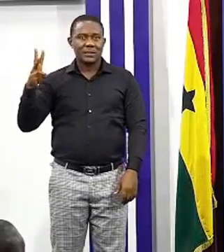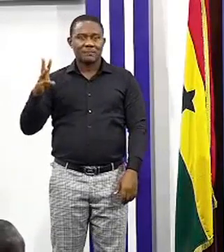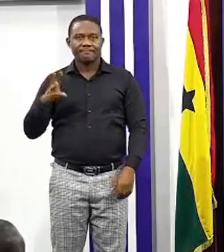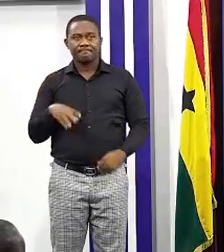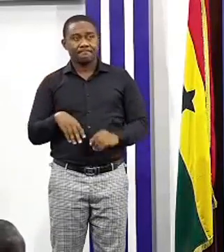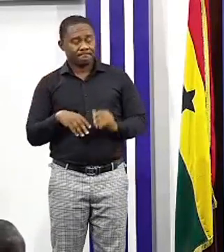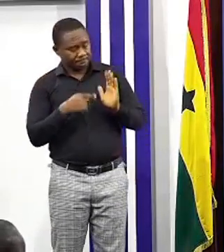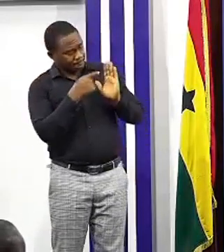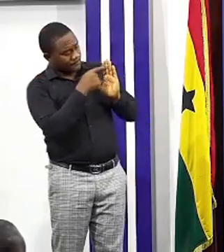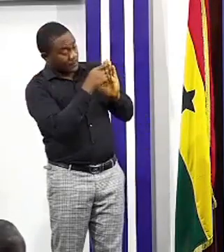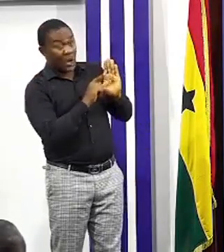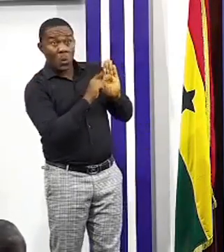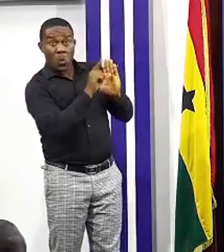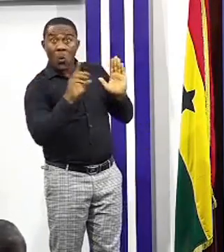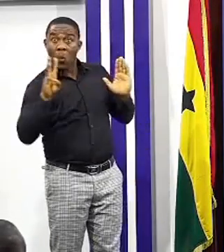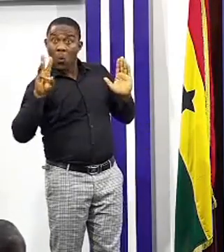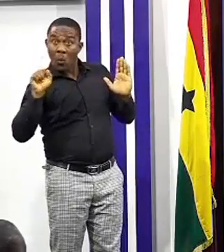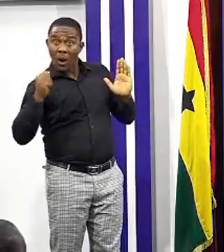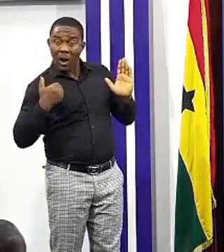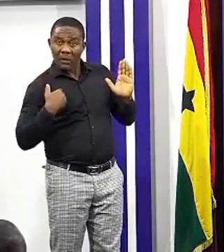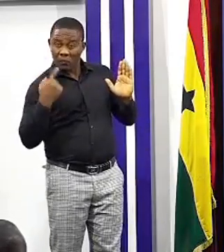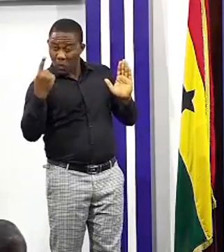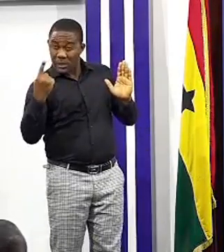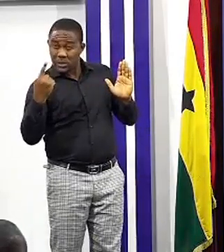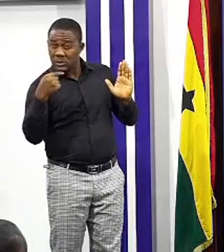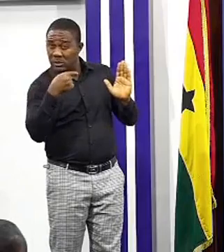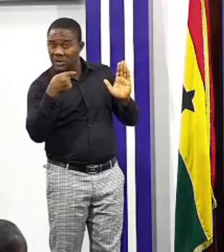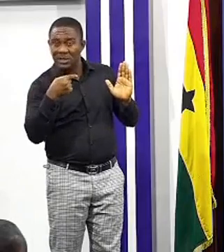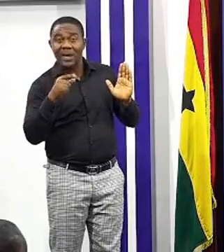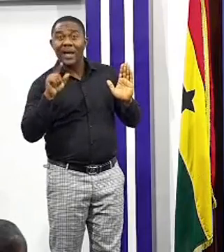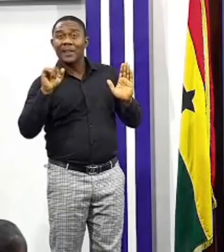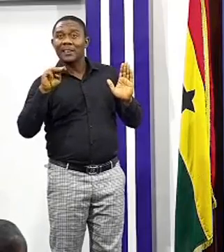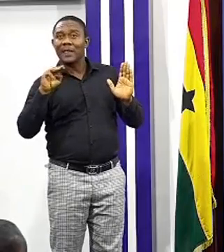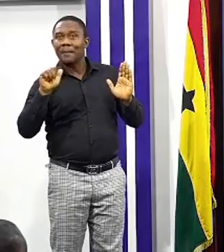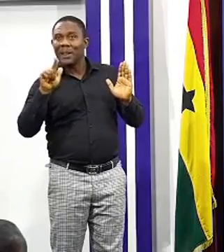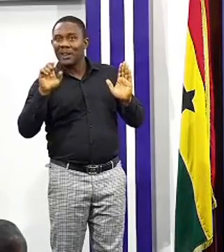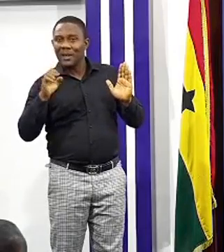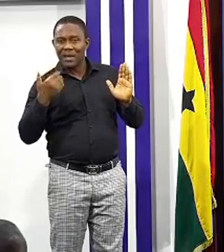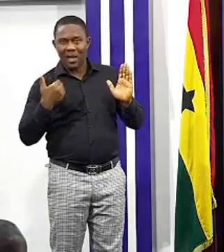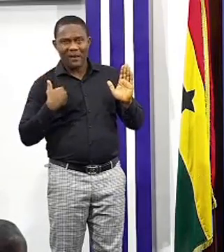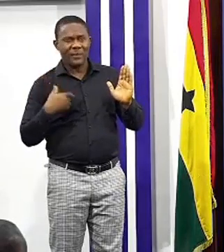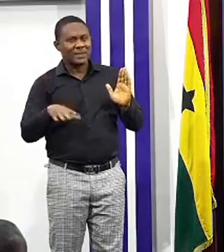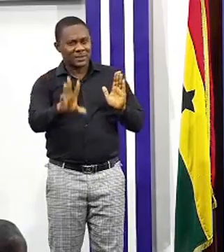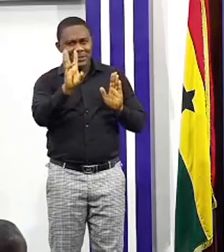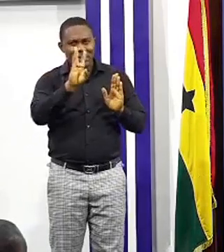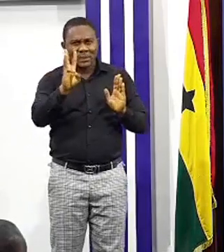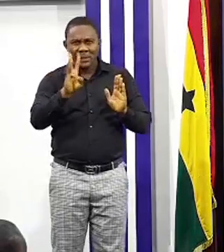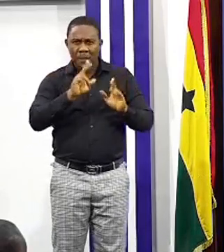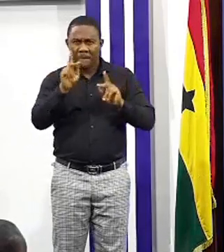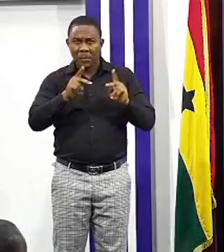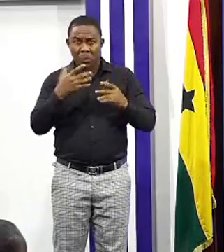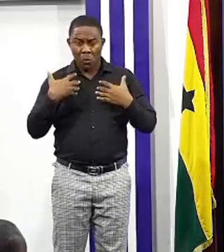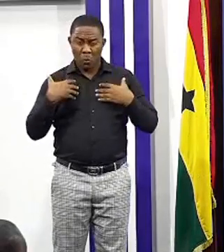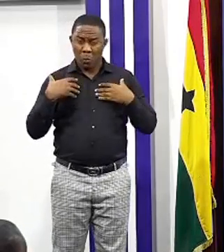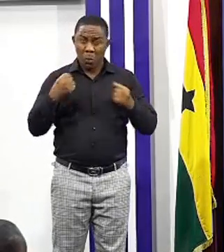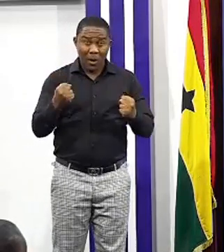has, Indeskis has 1. And Tamale has 6 cases